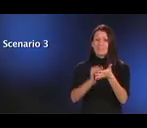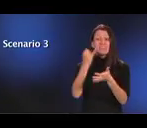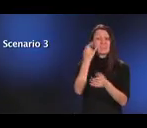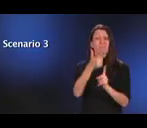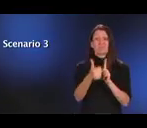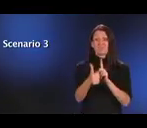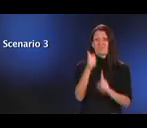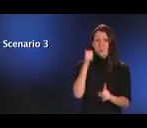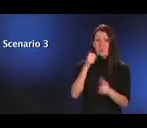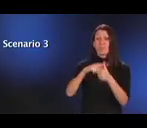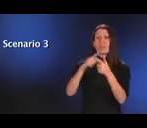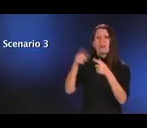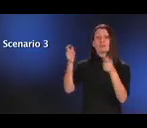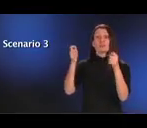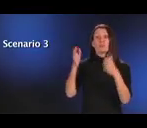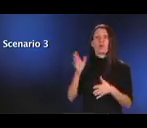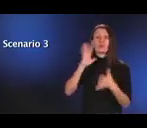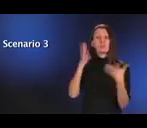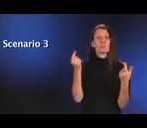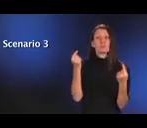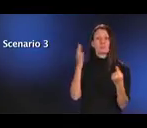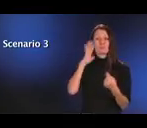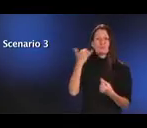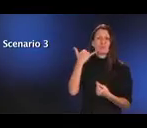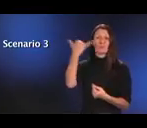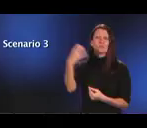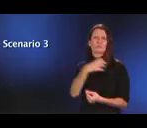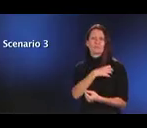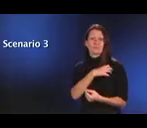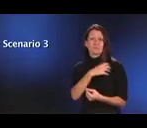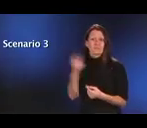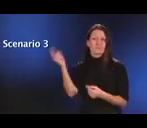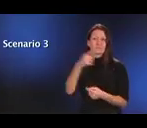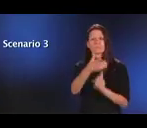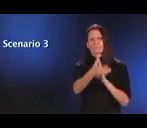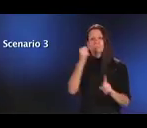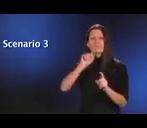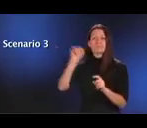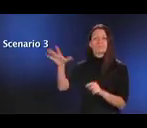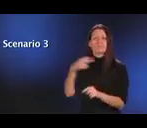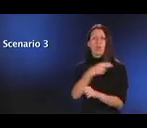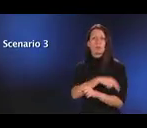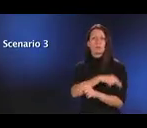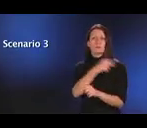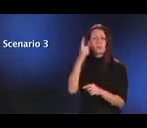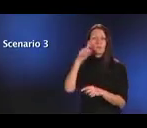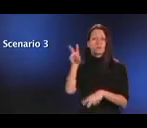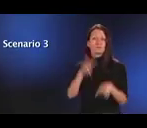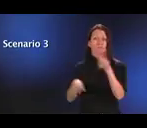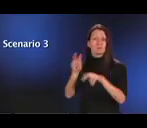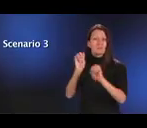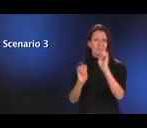And if Norman does not, the director is going to call the police and have him taken to the hospital for evaluation.